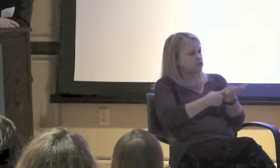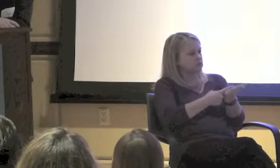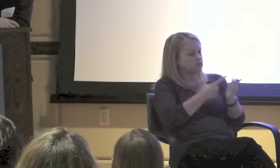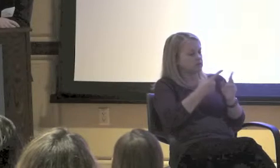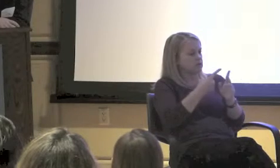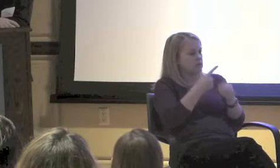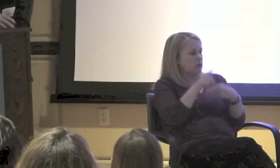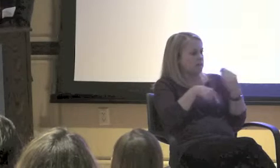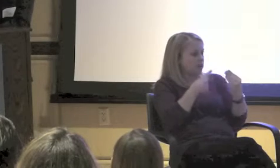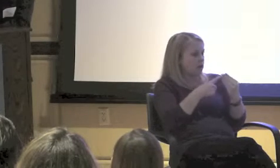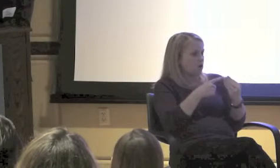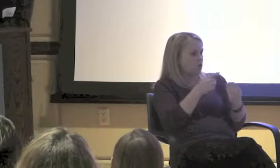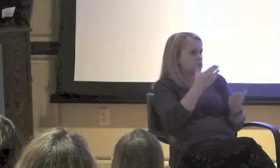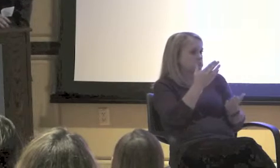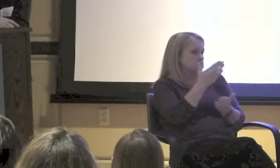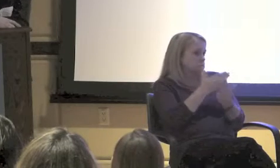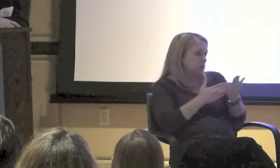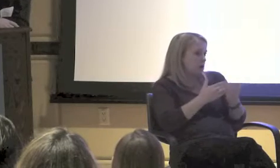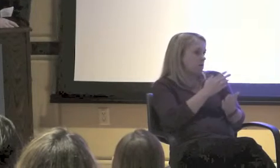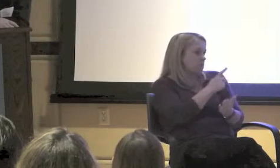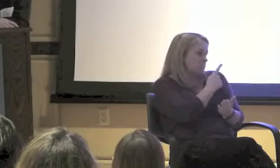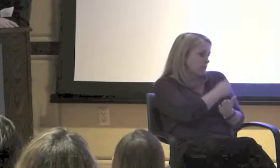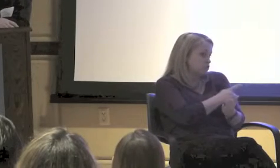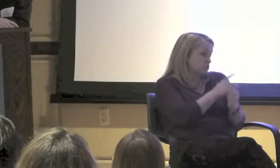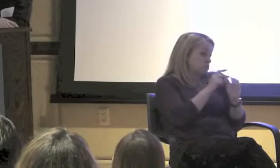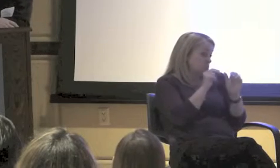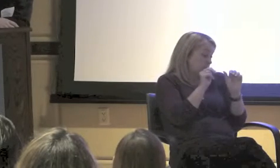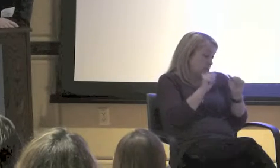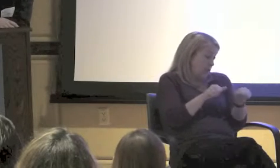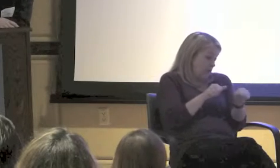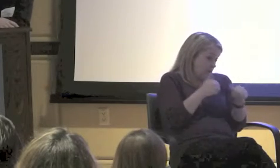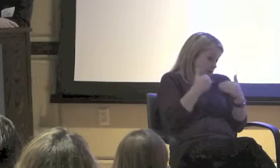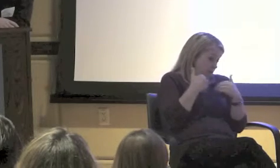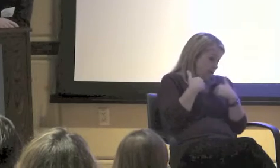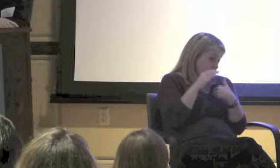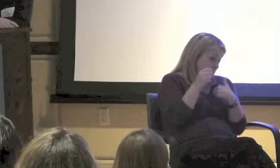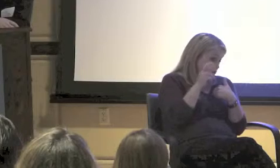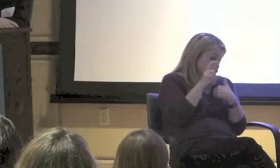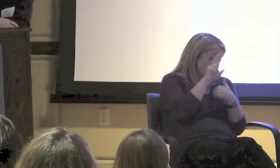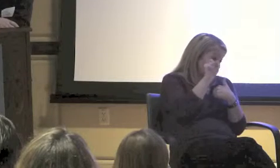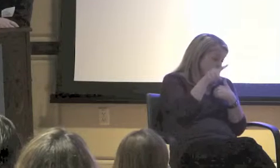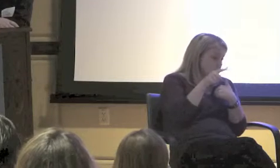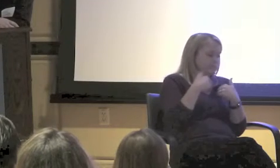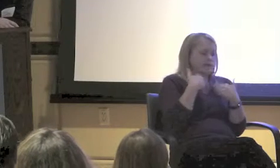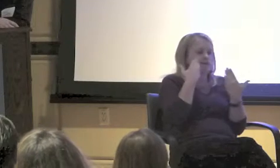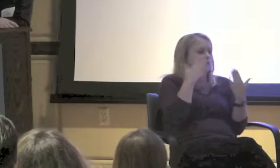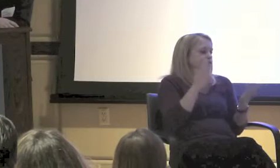this may put patients long-term at a greater risk for cancer. I think that's still under